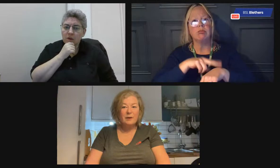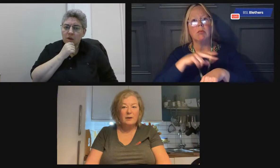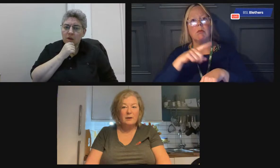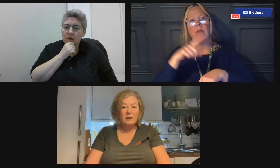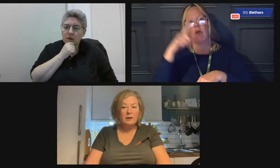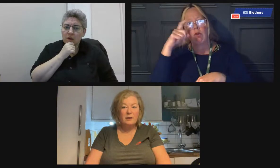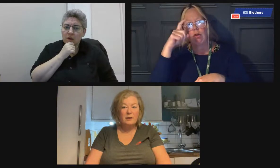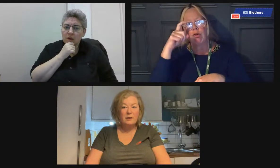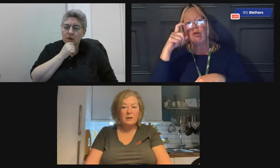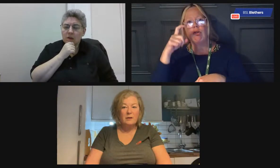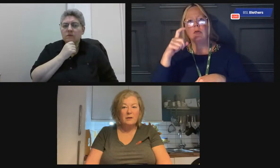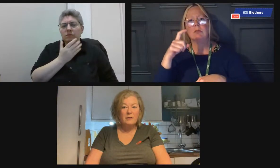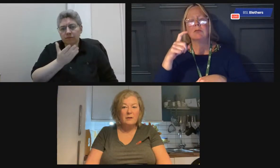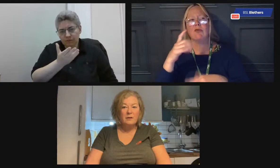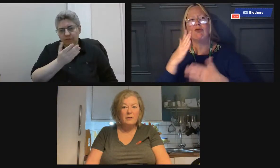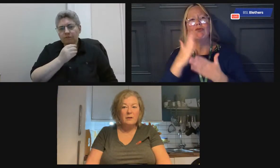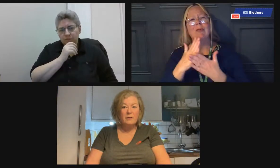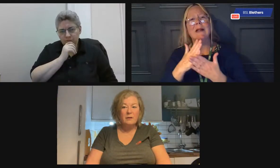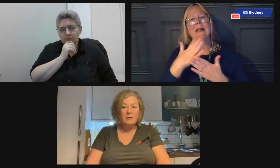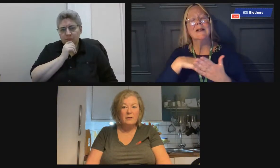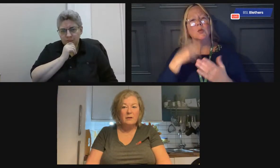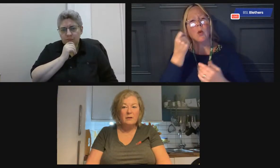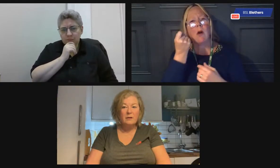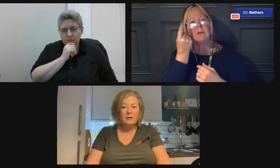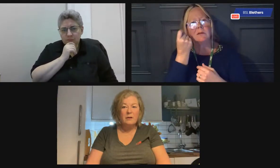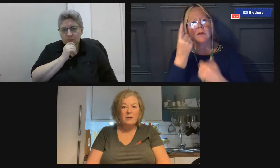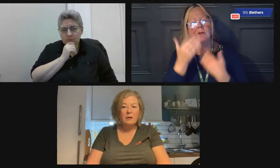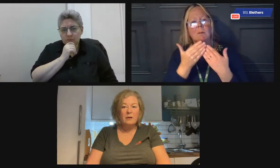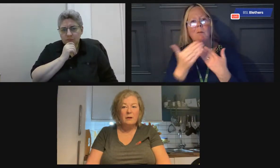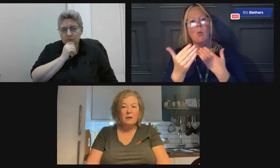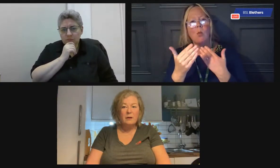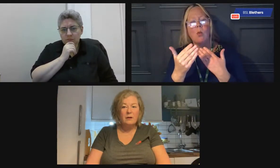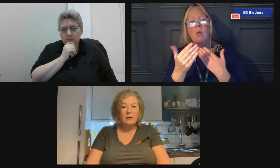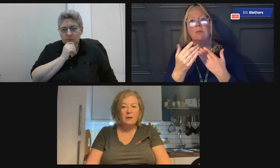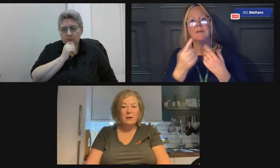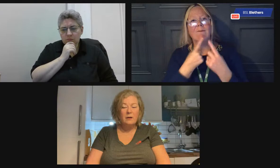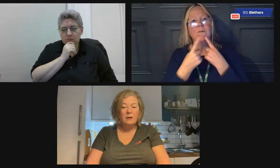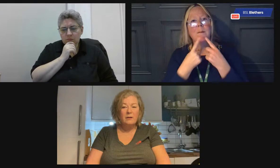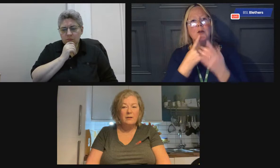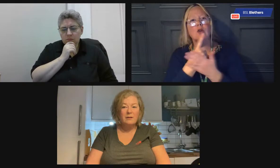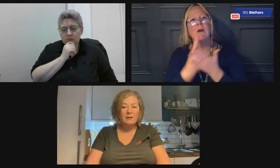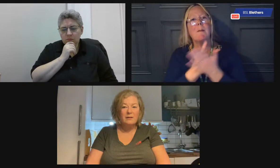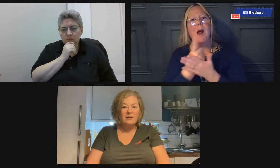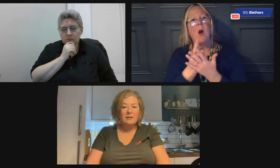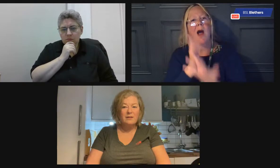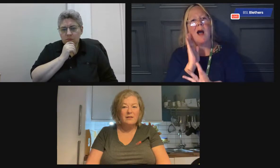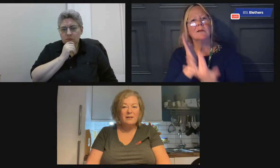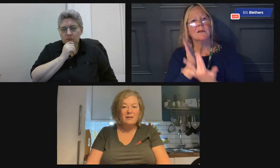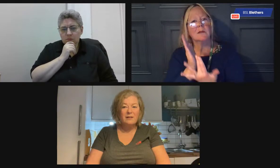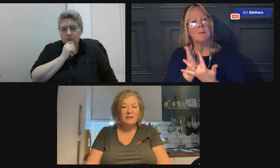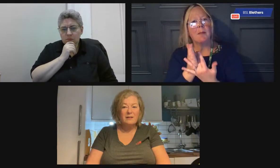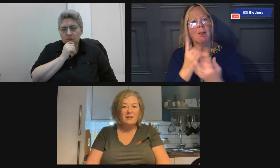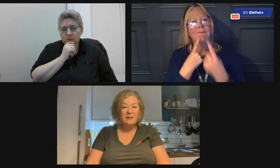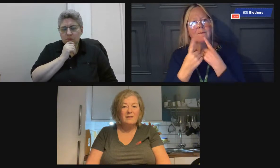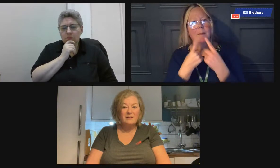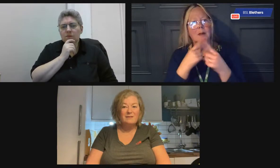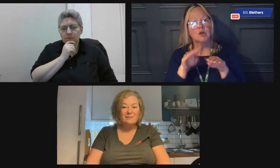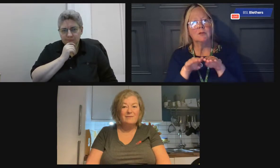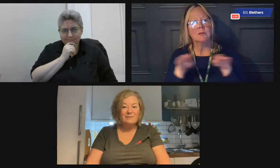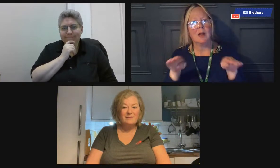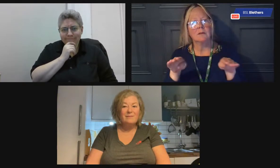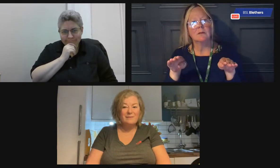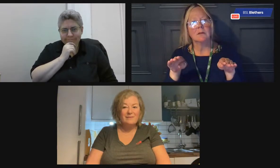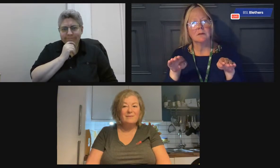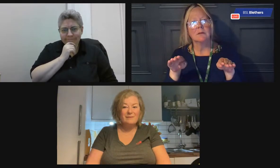I think hospitals, doctors, nurses need to understand more